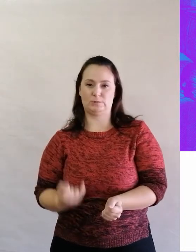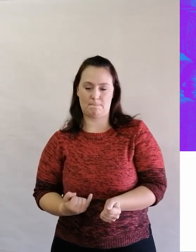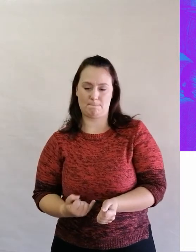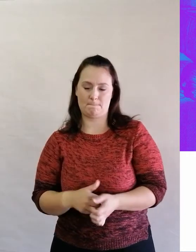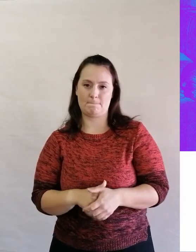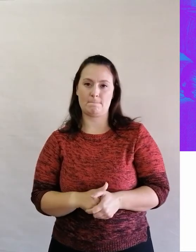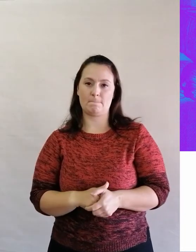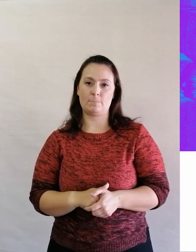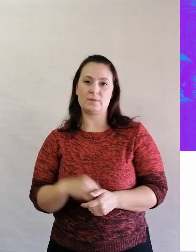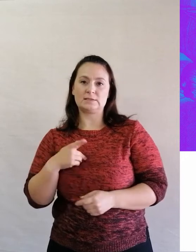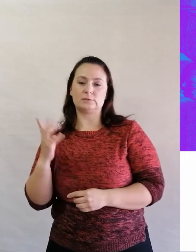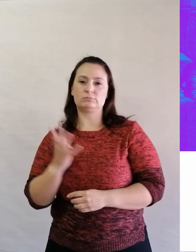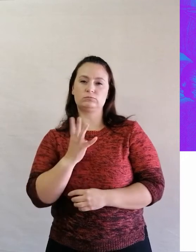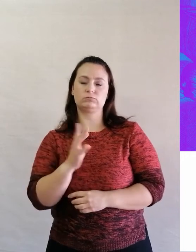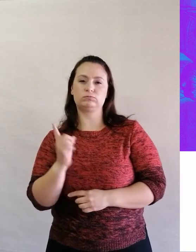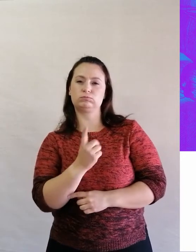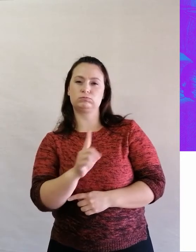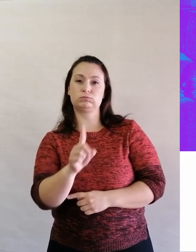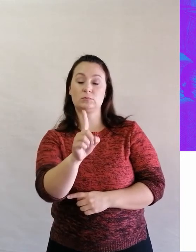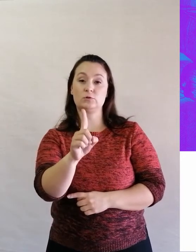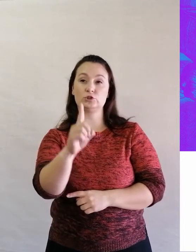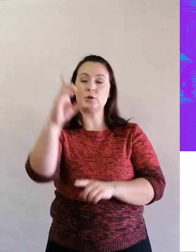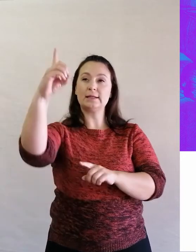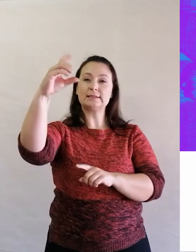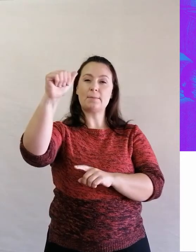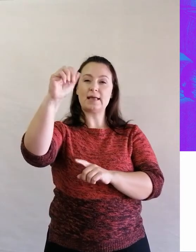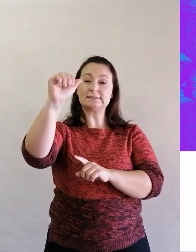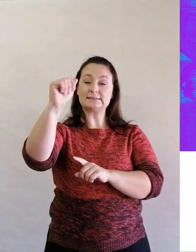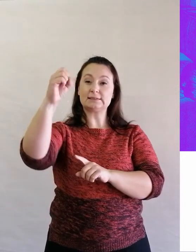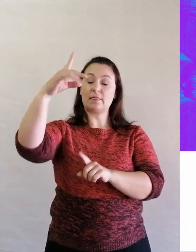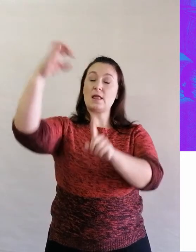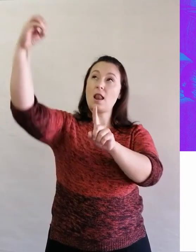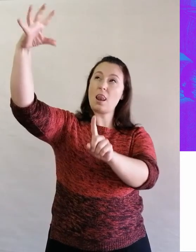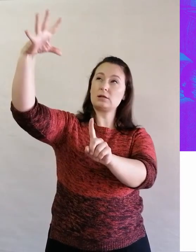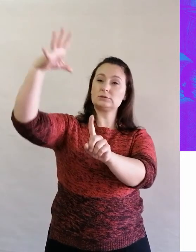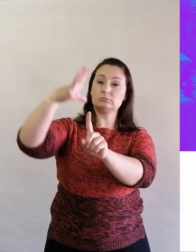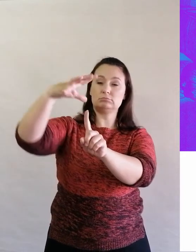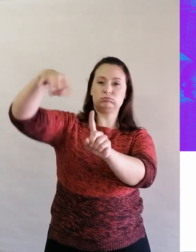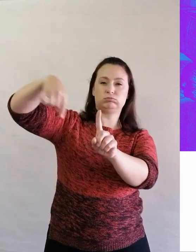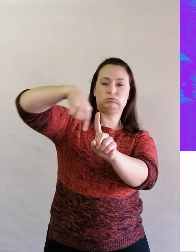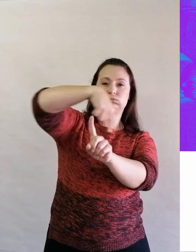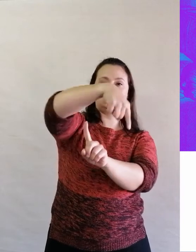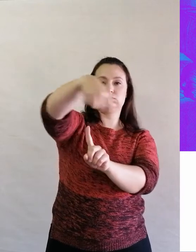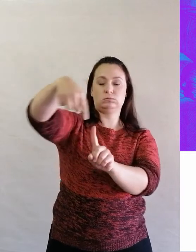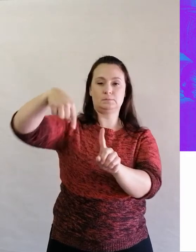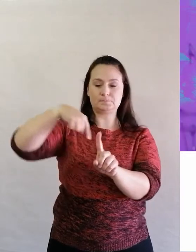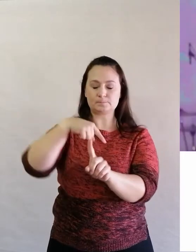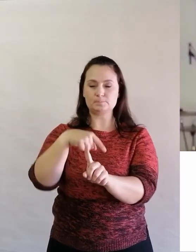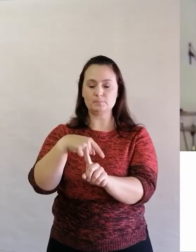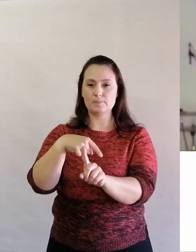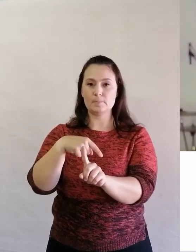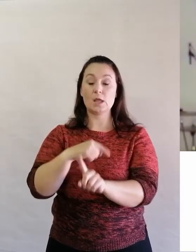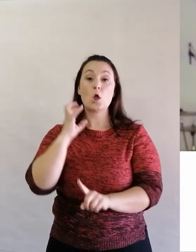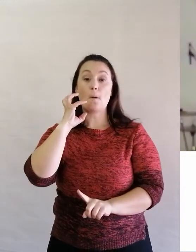he went on his way, he approached Damascus, and suddenly a light from heaven shone around him. So Paul's got his mission,